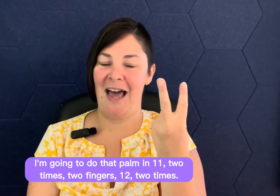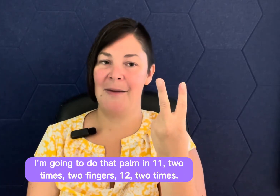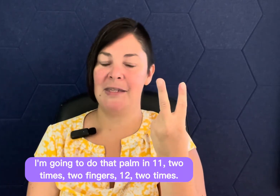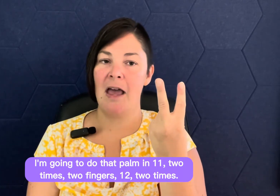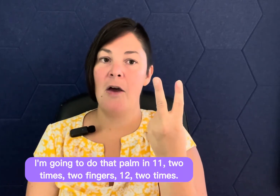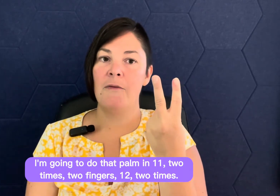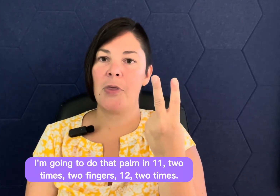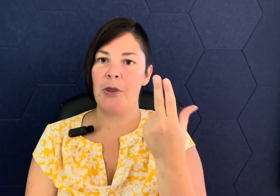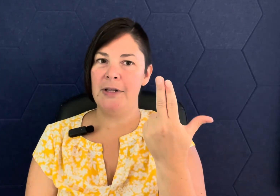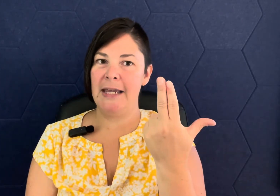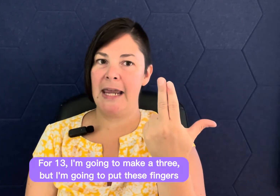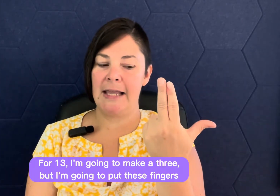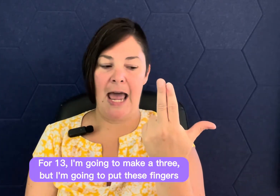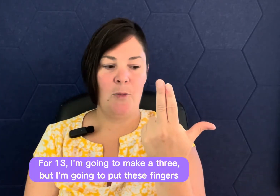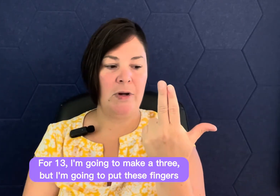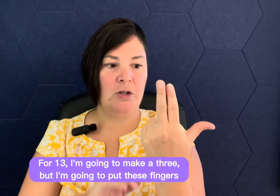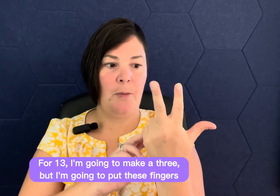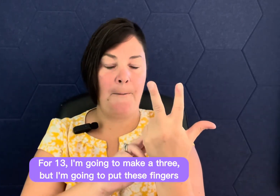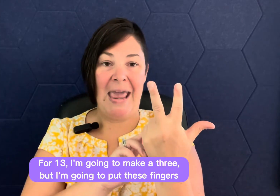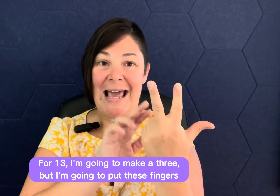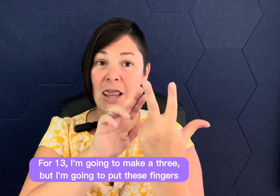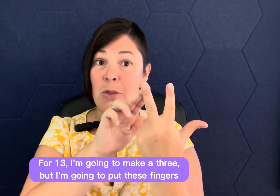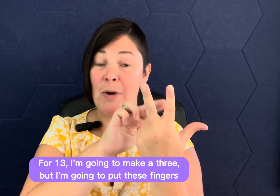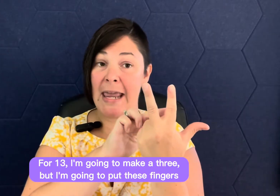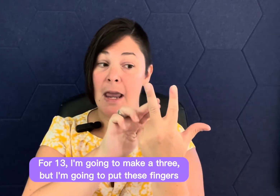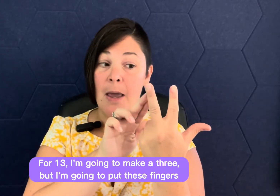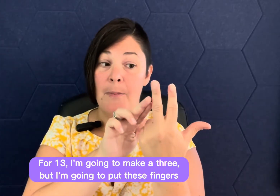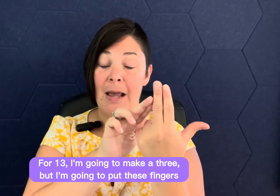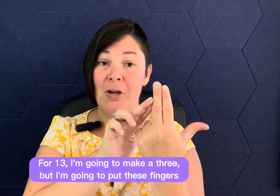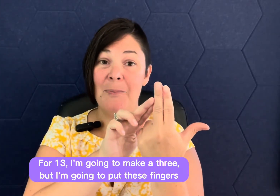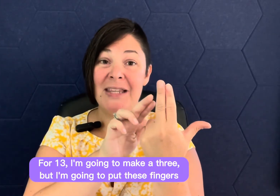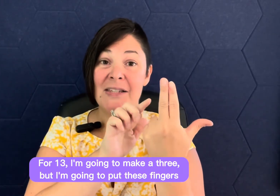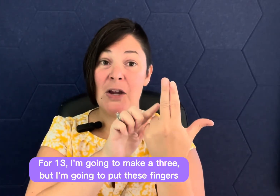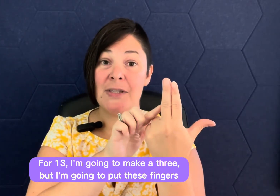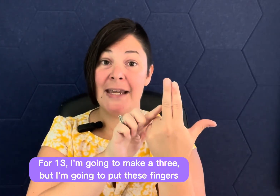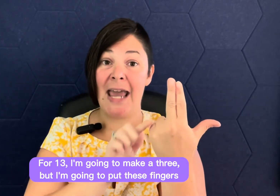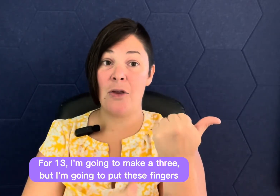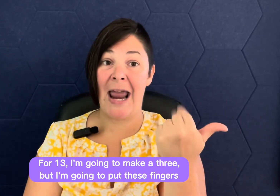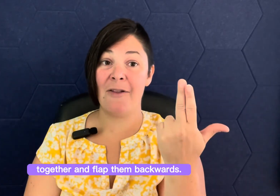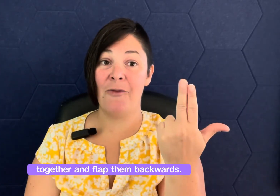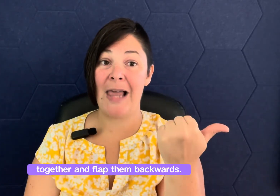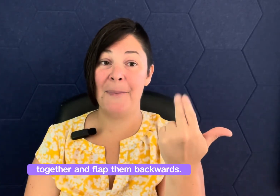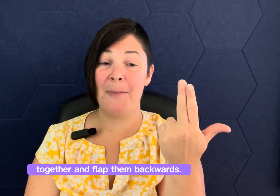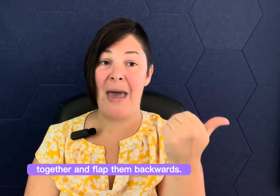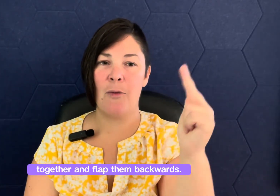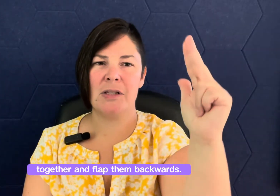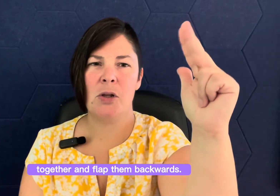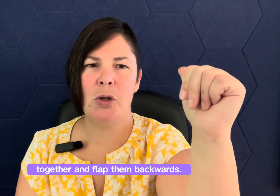times. For 13, I'm going to make a 3, but I'm going to put these fingers together and flap them backwards. Look